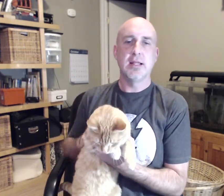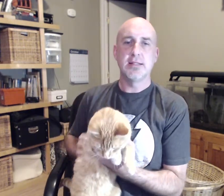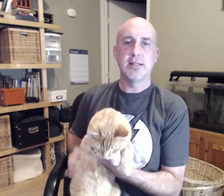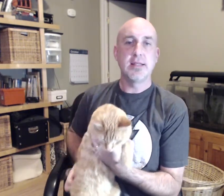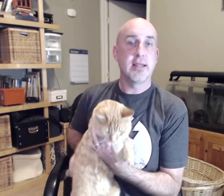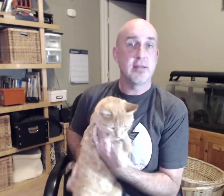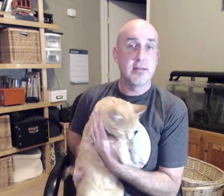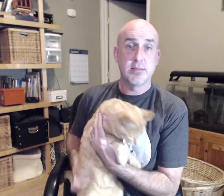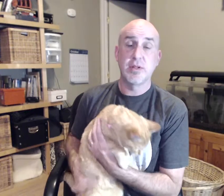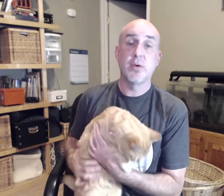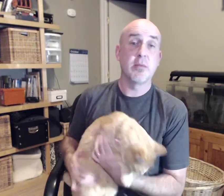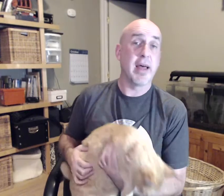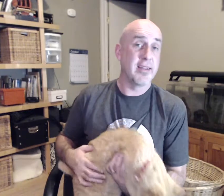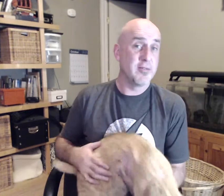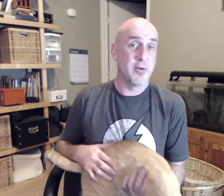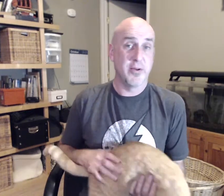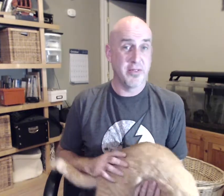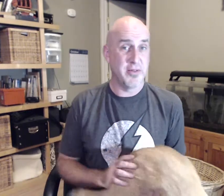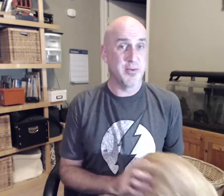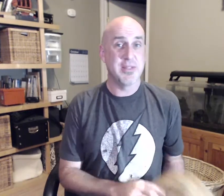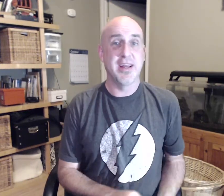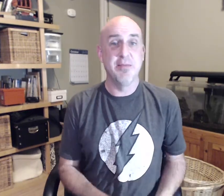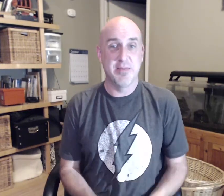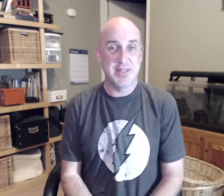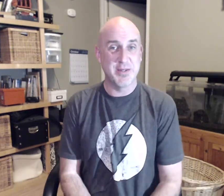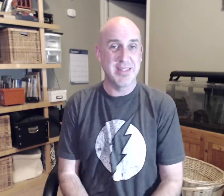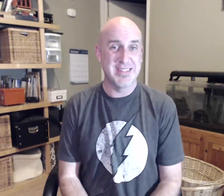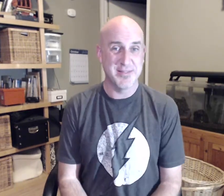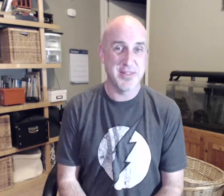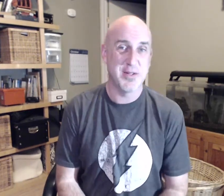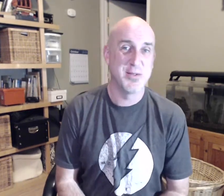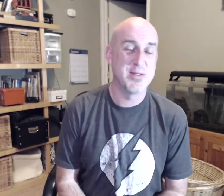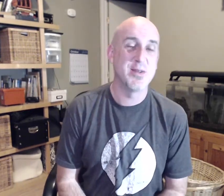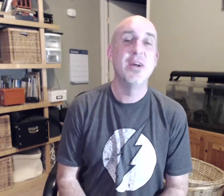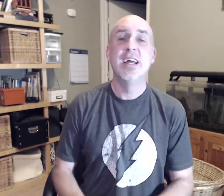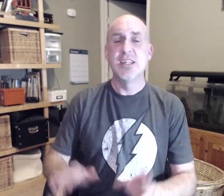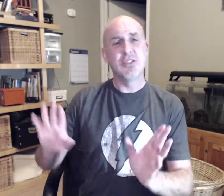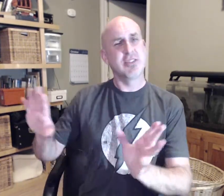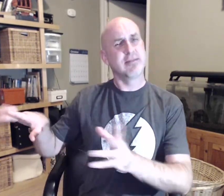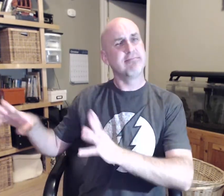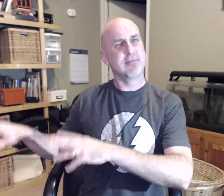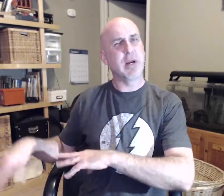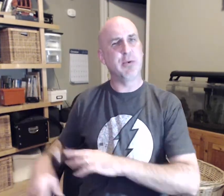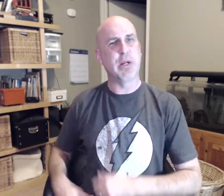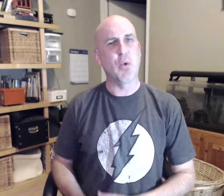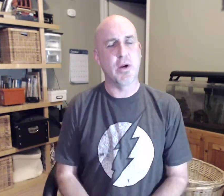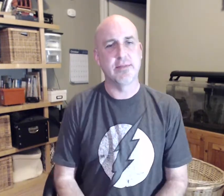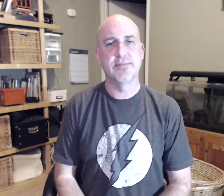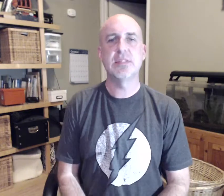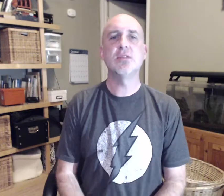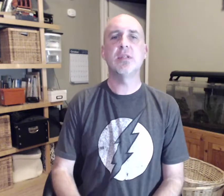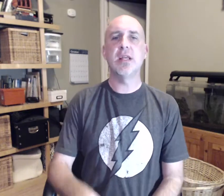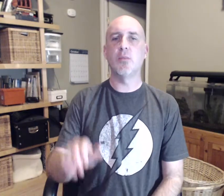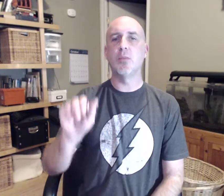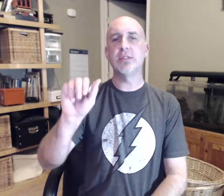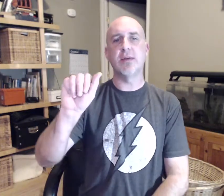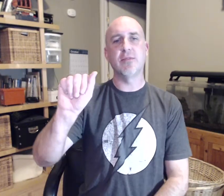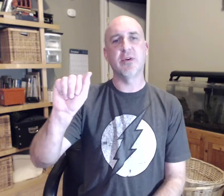his little tail has been going back and forth the whole time I've been doing these videos, so just try to ignore it. Let's do the name one more time for you,